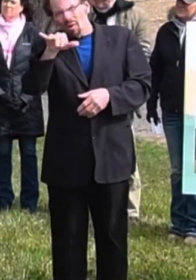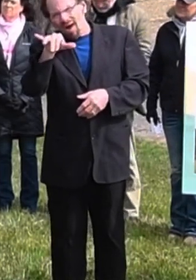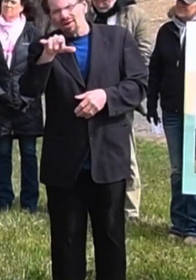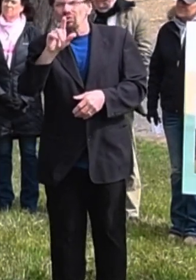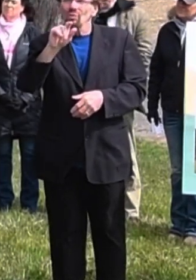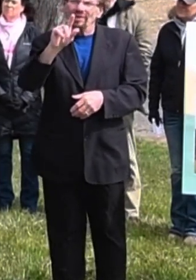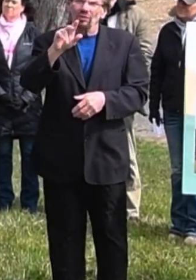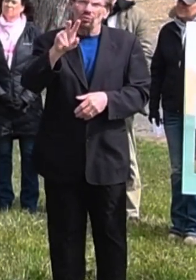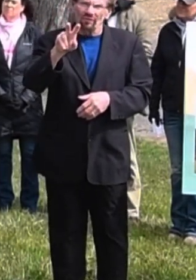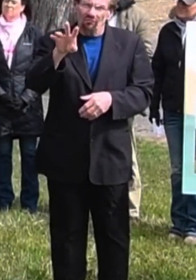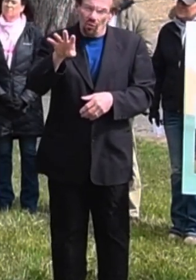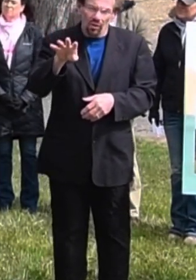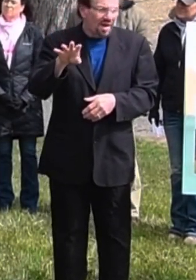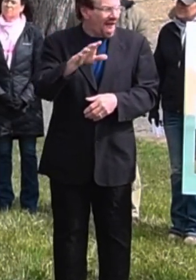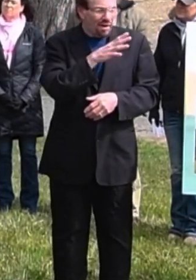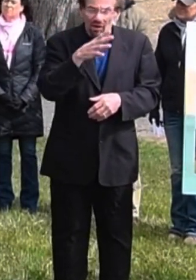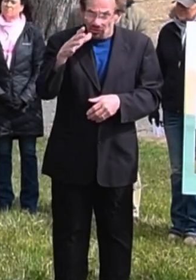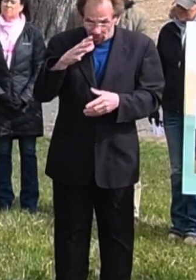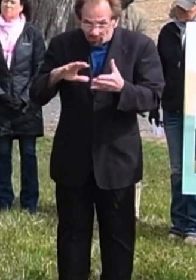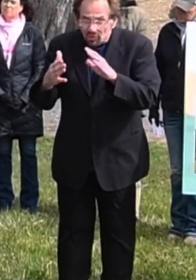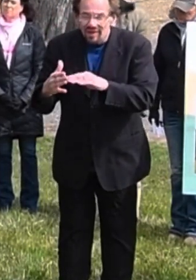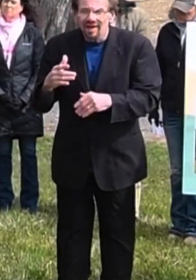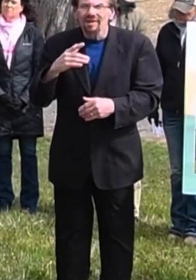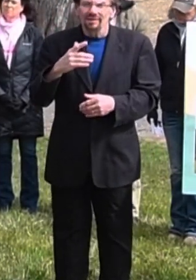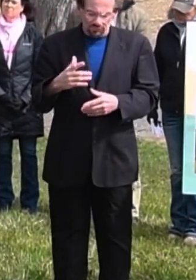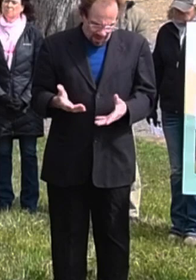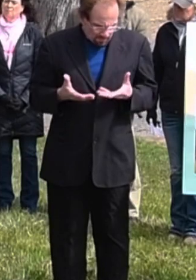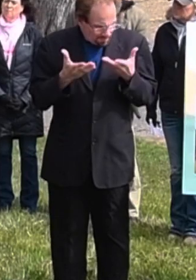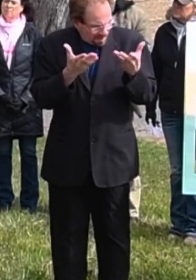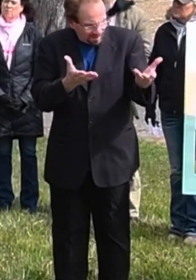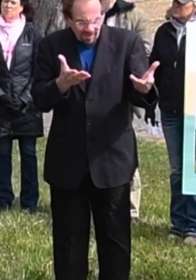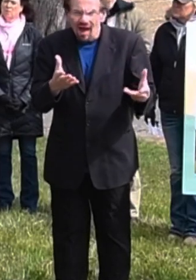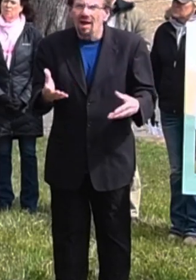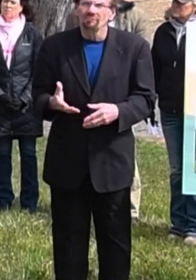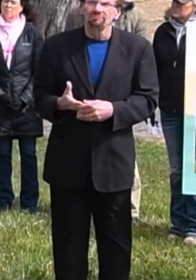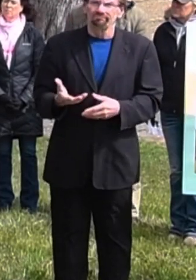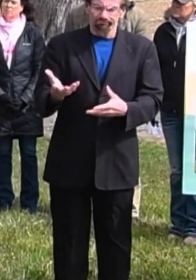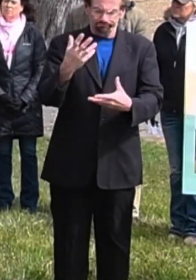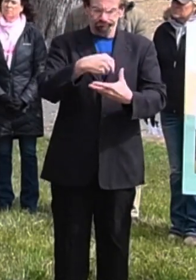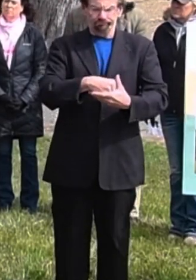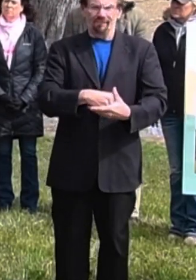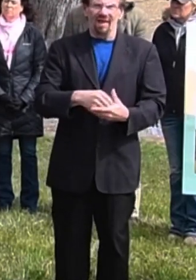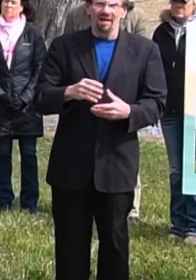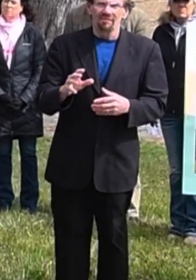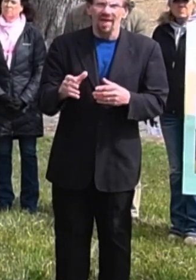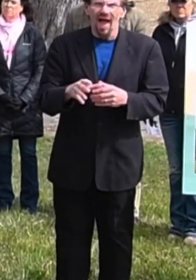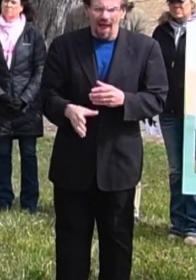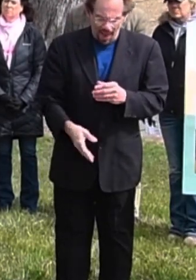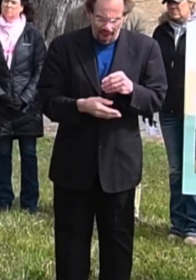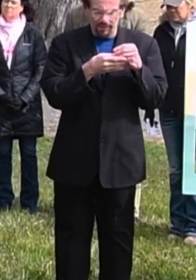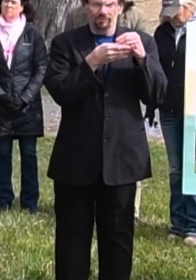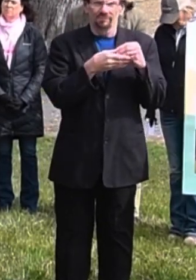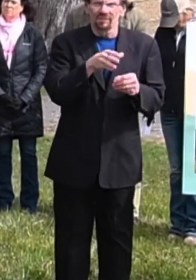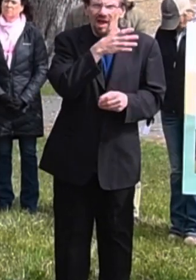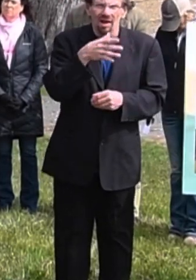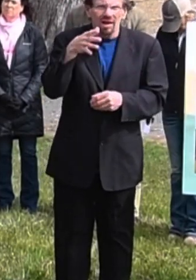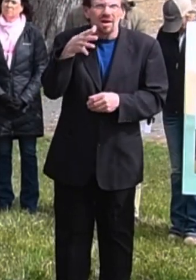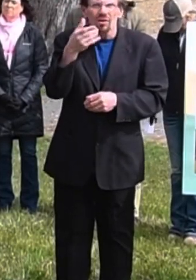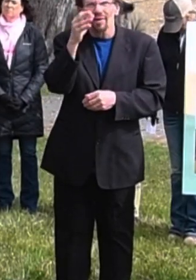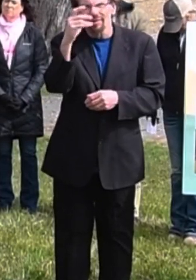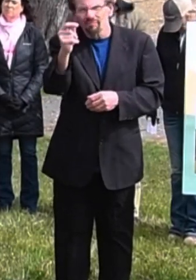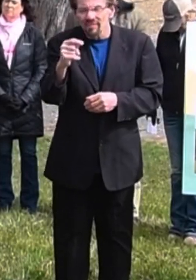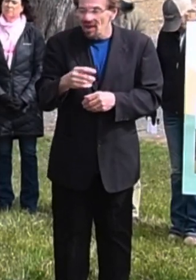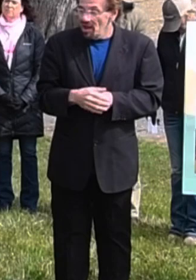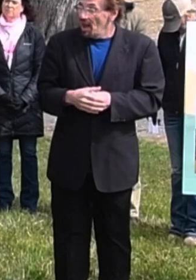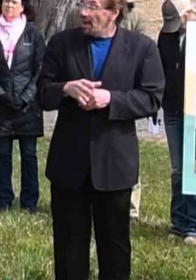community recommended the creation of the Enhanced Agricultural Grant. The County Executive, Dr. Calvin Ball, funded the